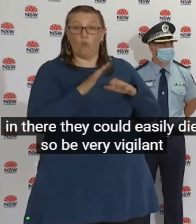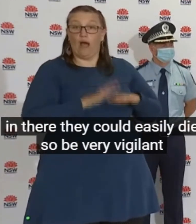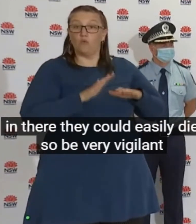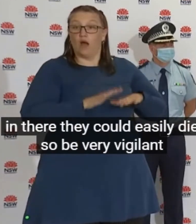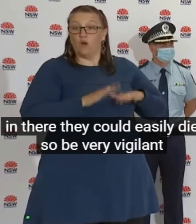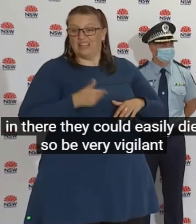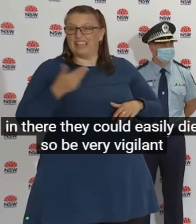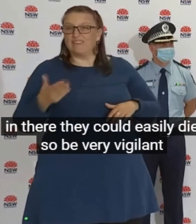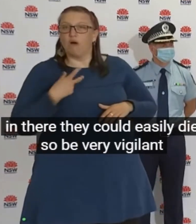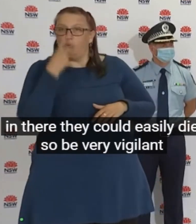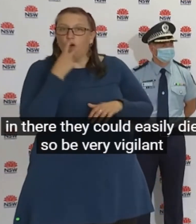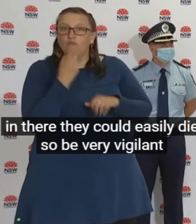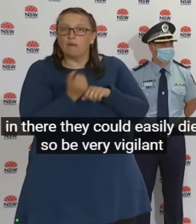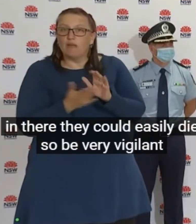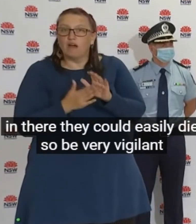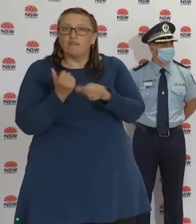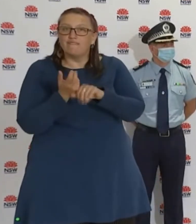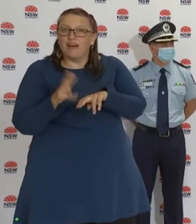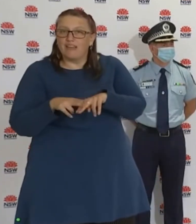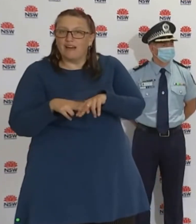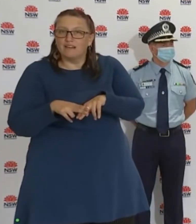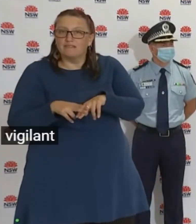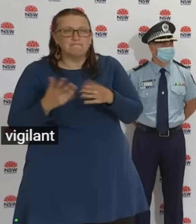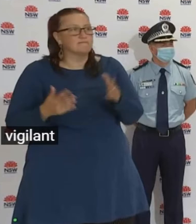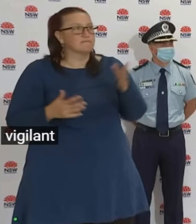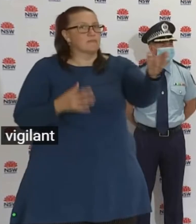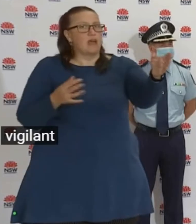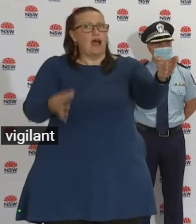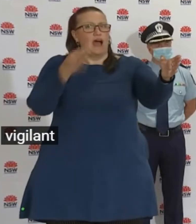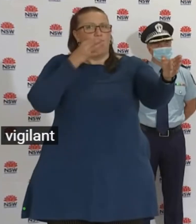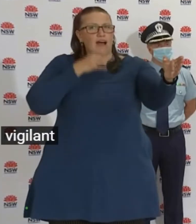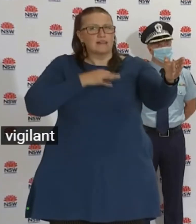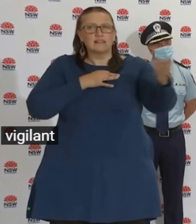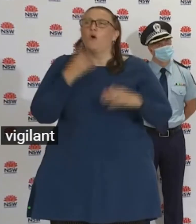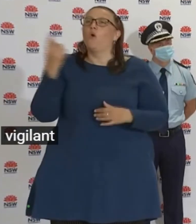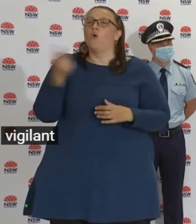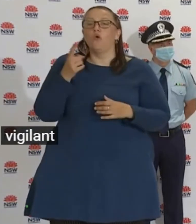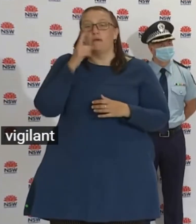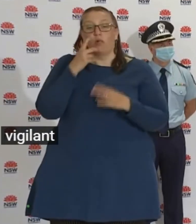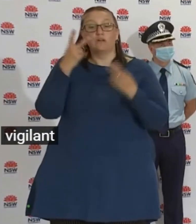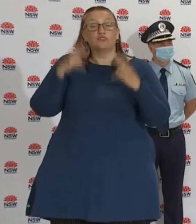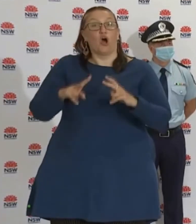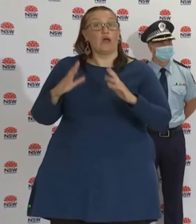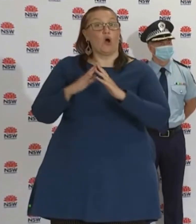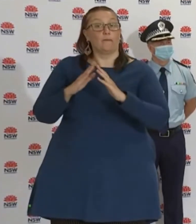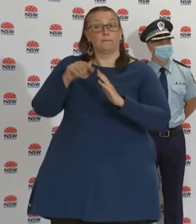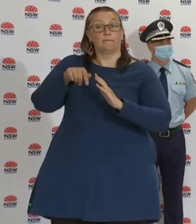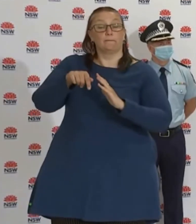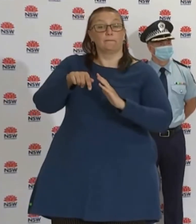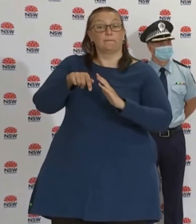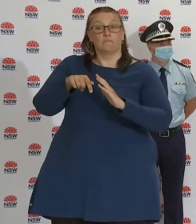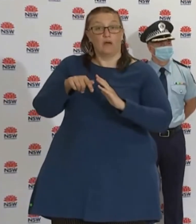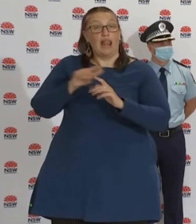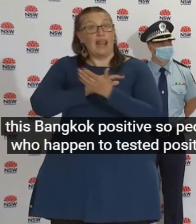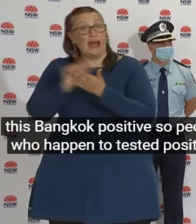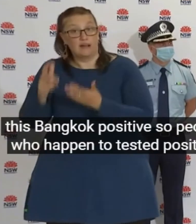home subsequently identified as being COVID positive, so people who haven't tested positive to COVID yet, are they included in the total